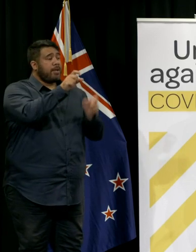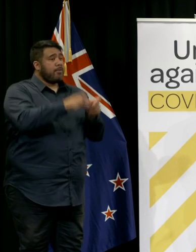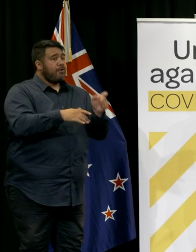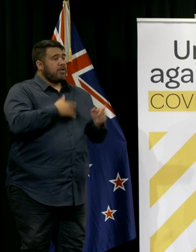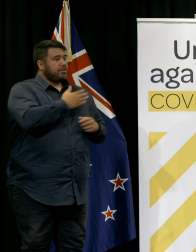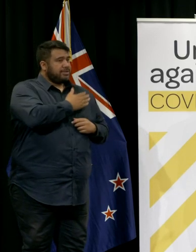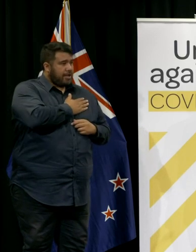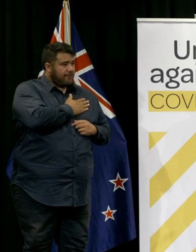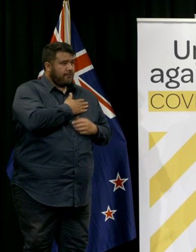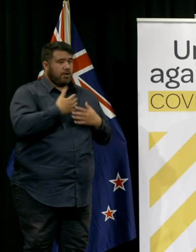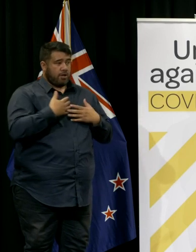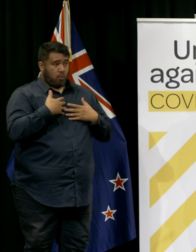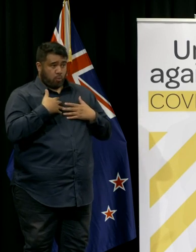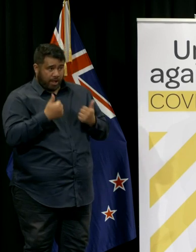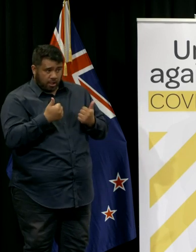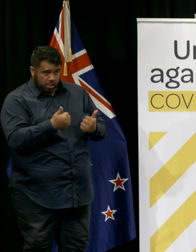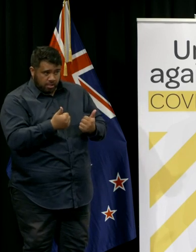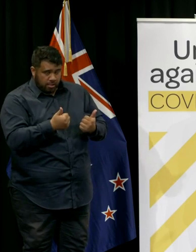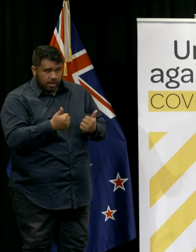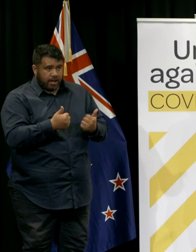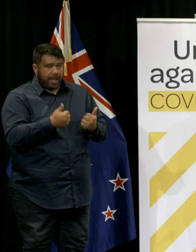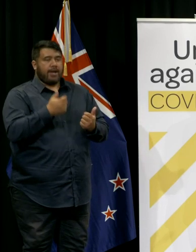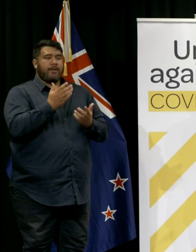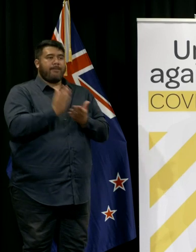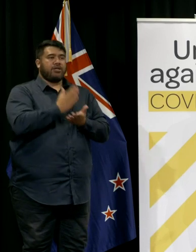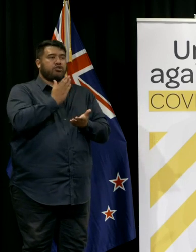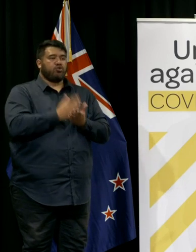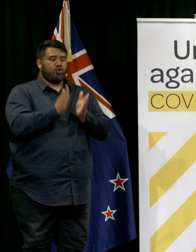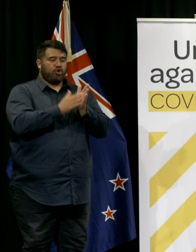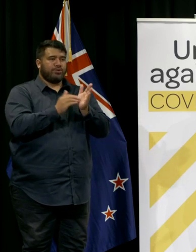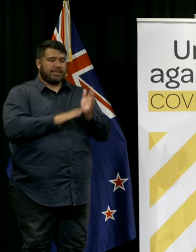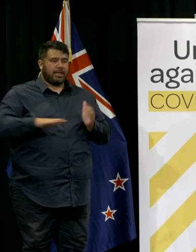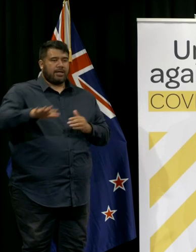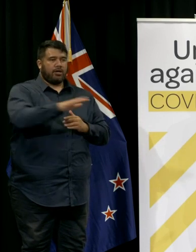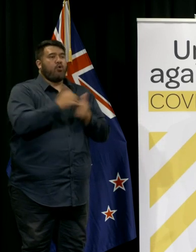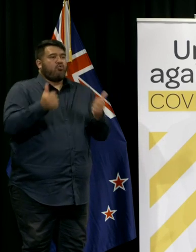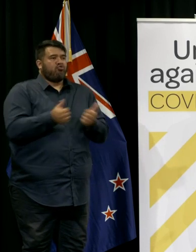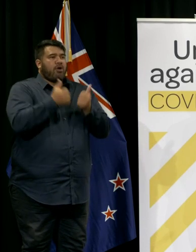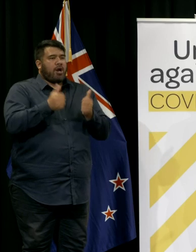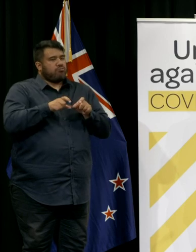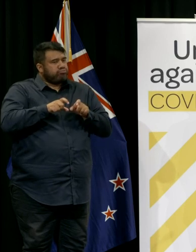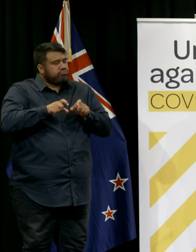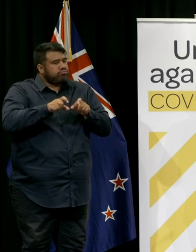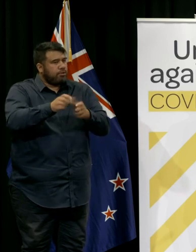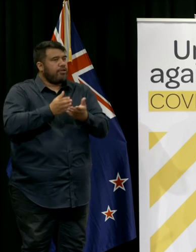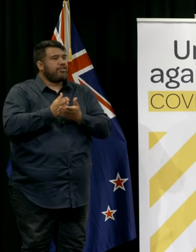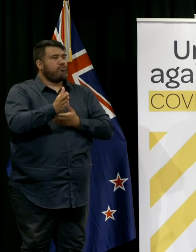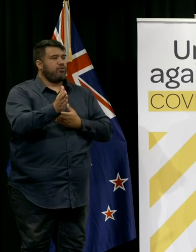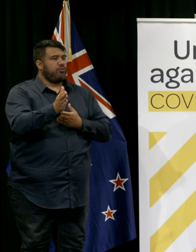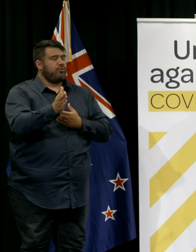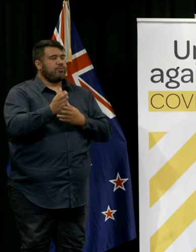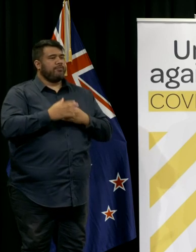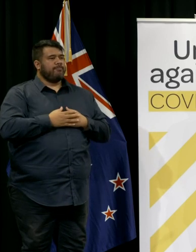they're well, and that we ensure that our country is sustainable. So let's just think about that most